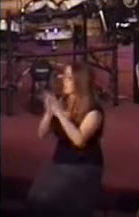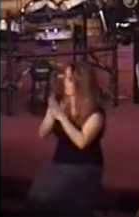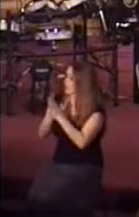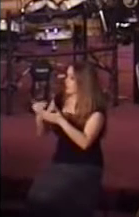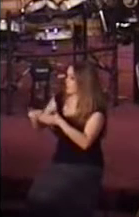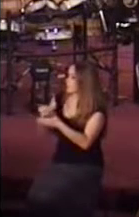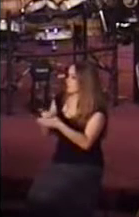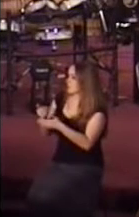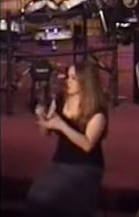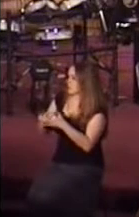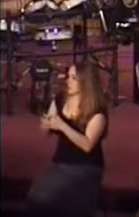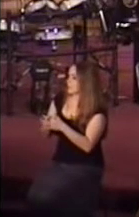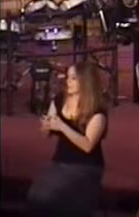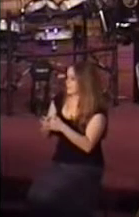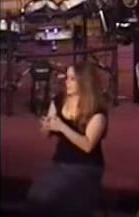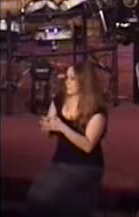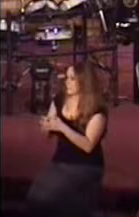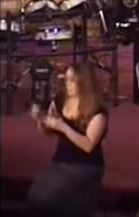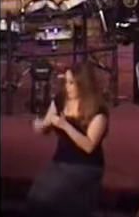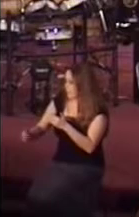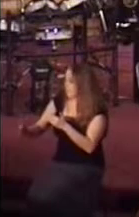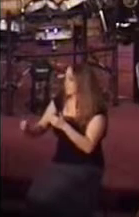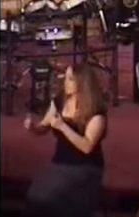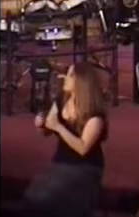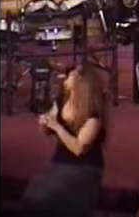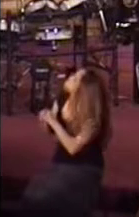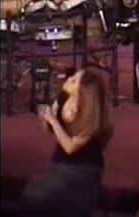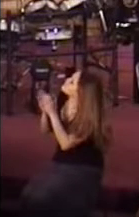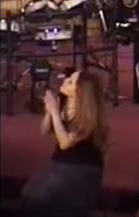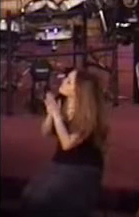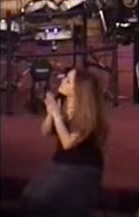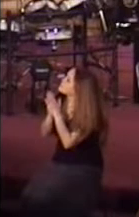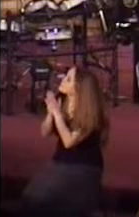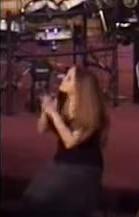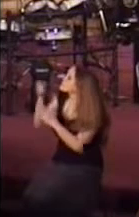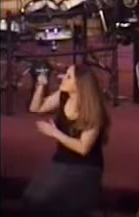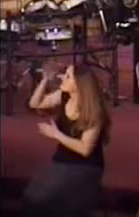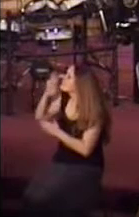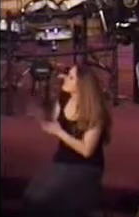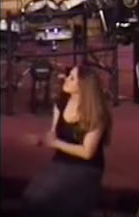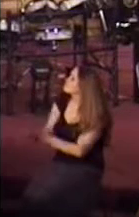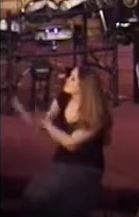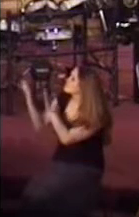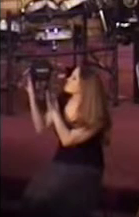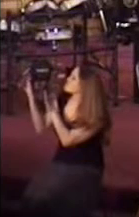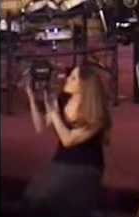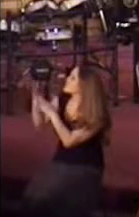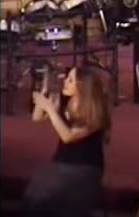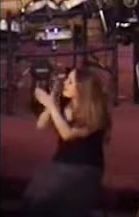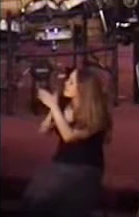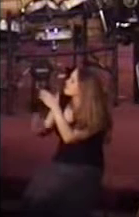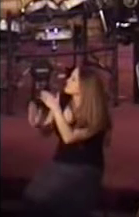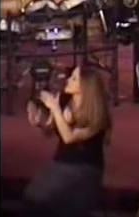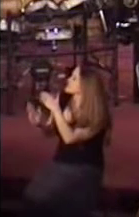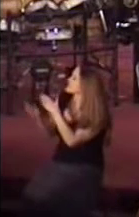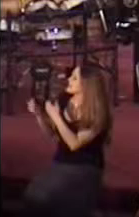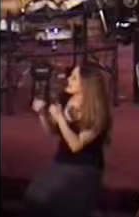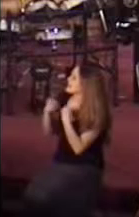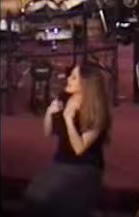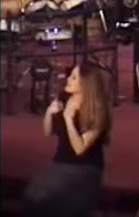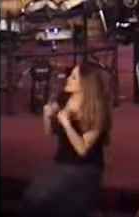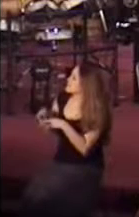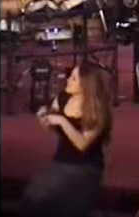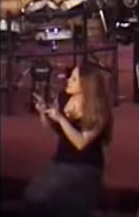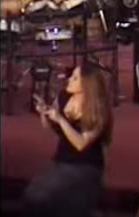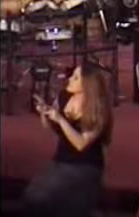even dive in, and then we'll dive in. So let's pray. God, I come before you humbled that I get the chance to talk to your people